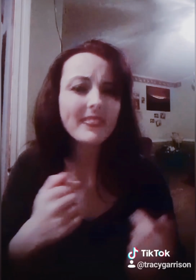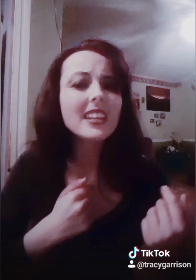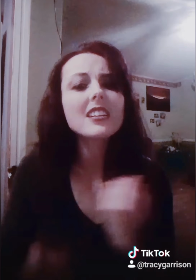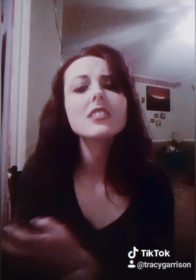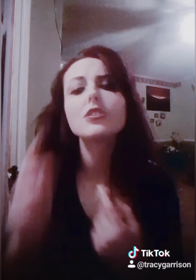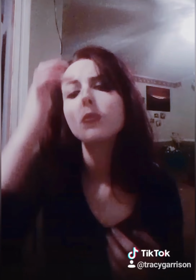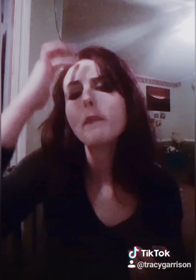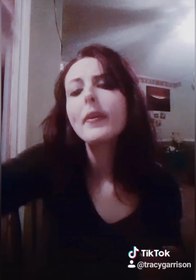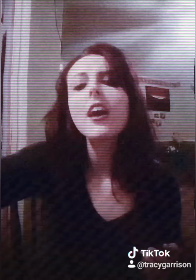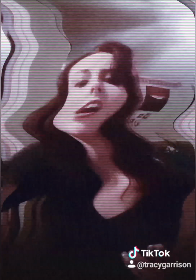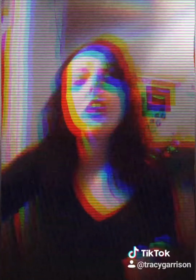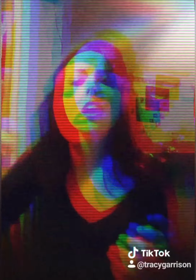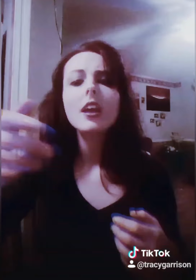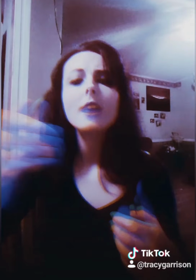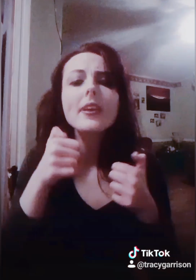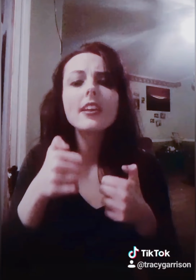got you on my mind, baby.